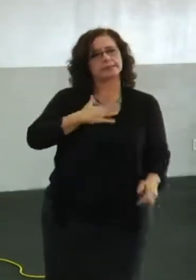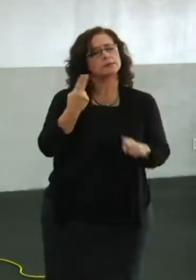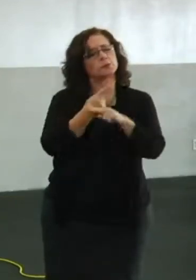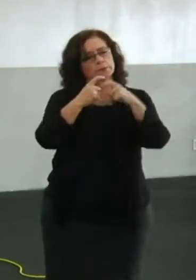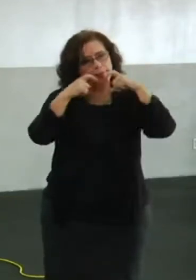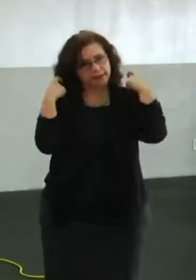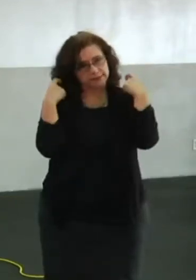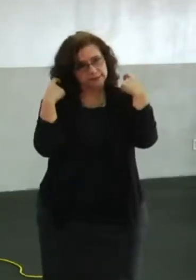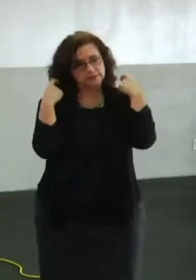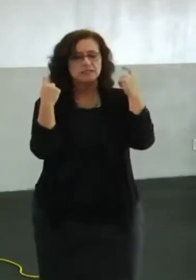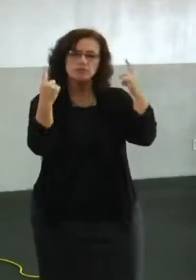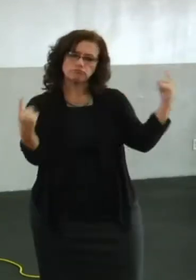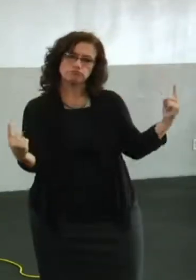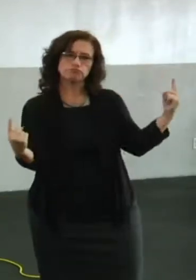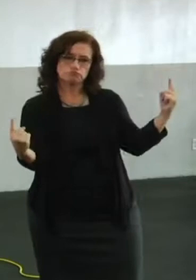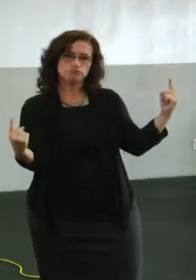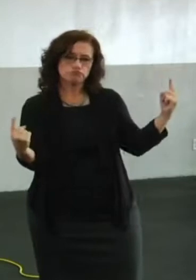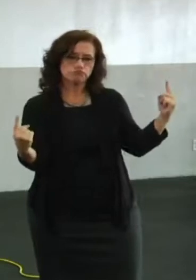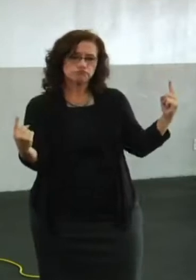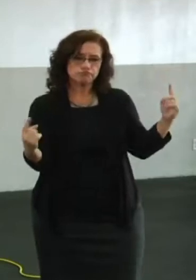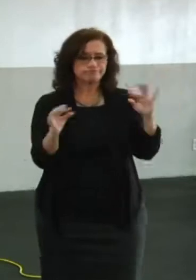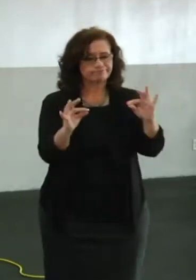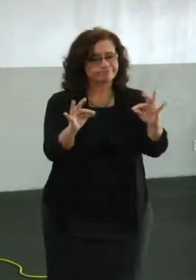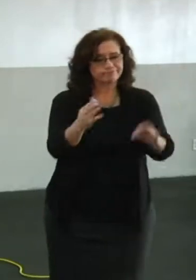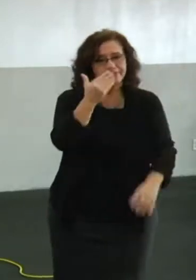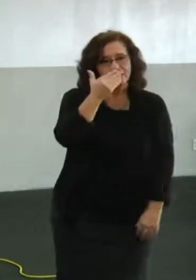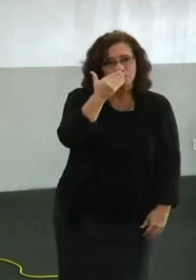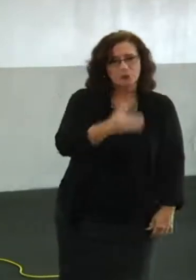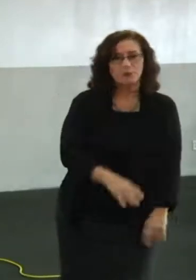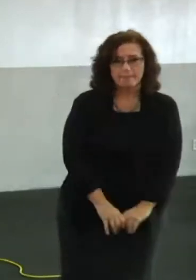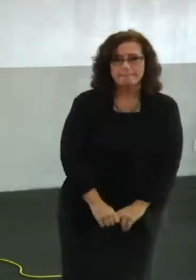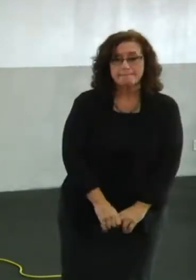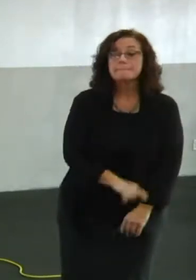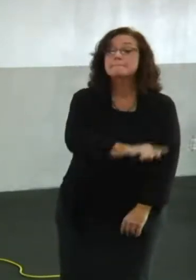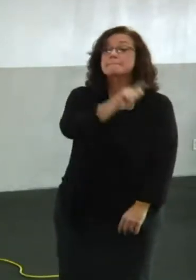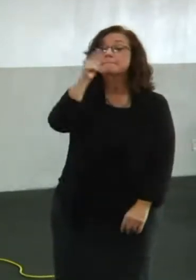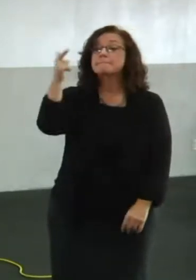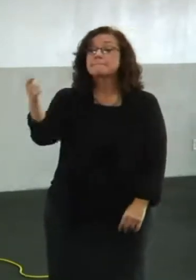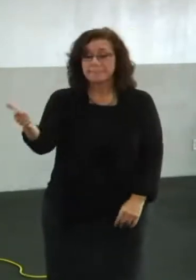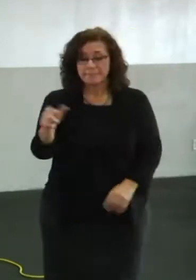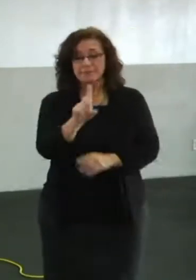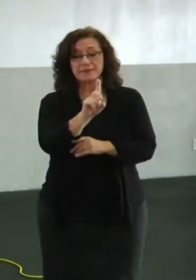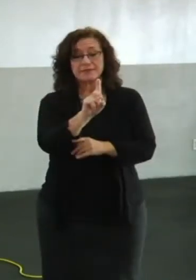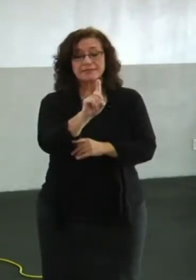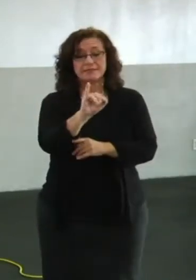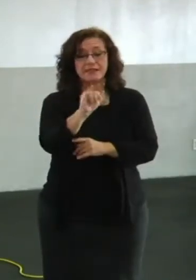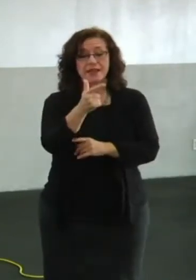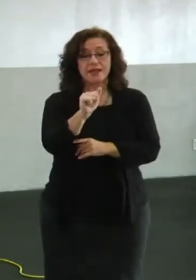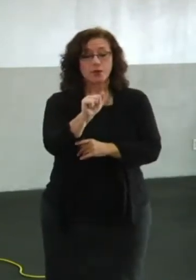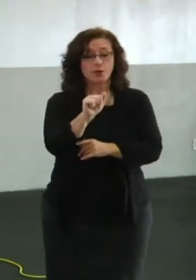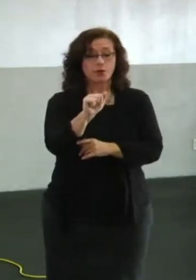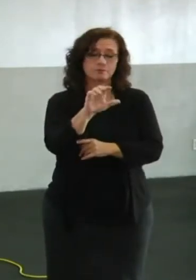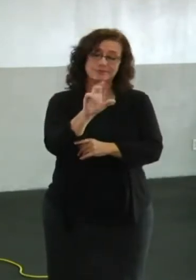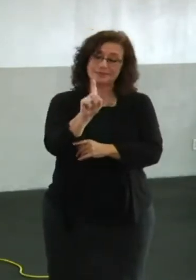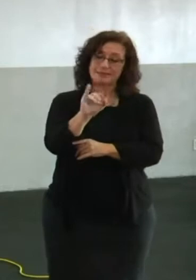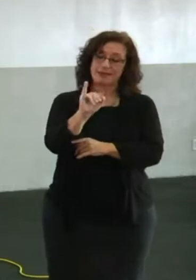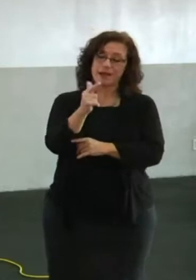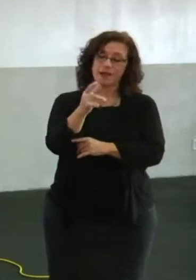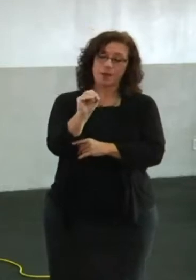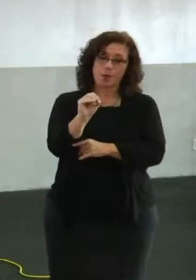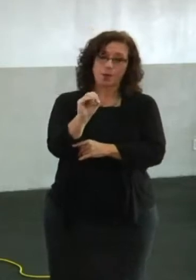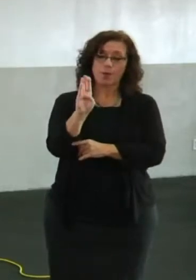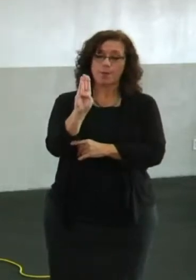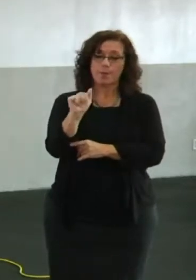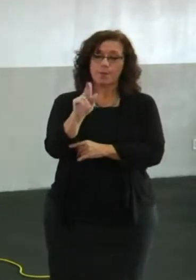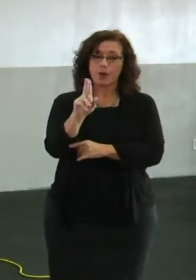at least 6 feet apart from them. Thank you. Up next, we have Diego Batista. He is going